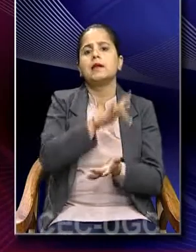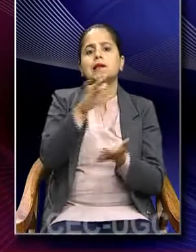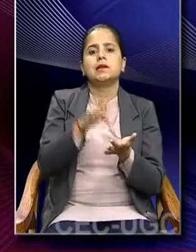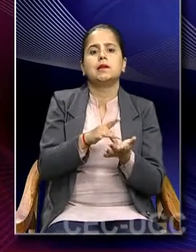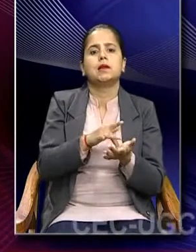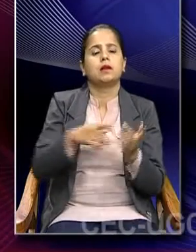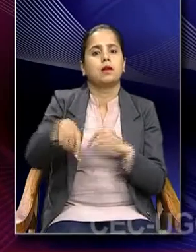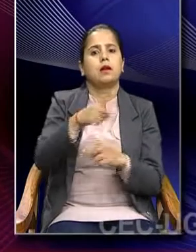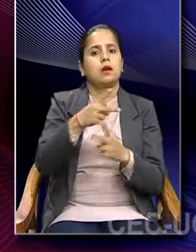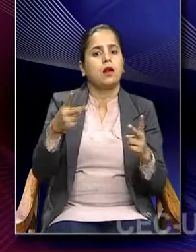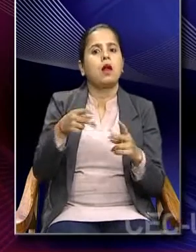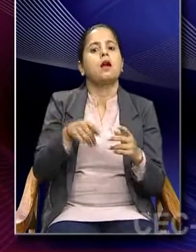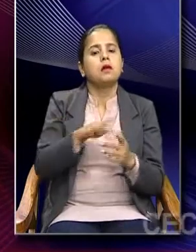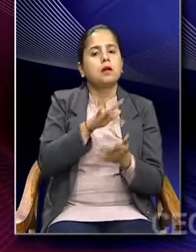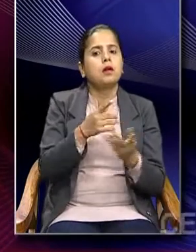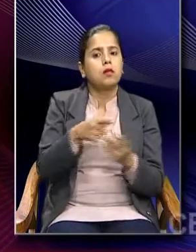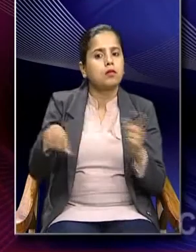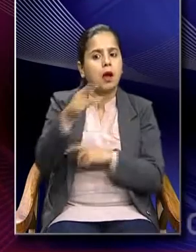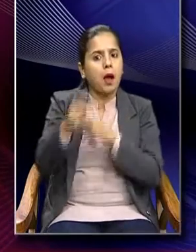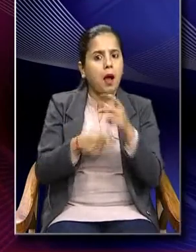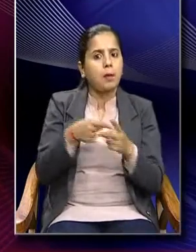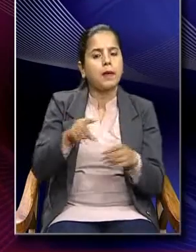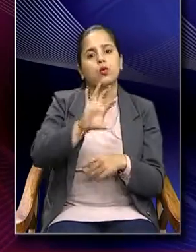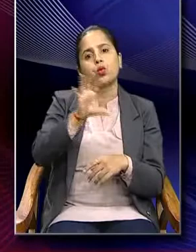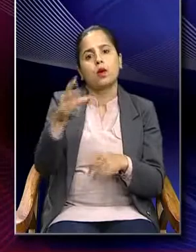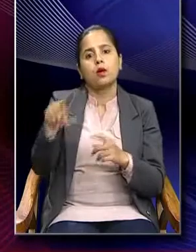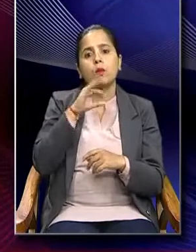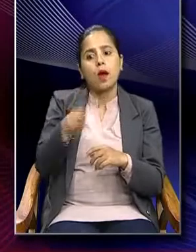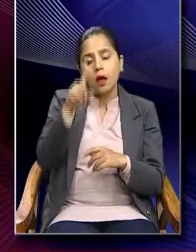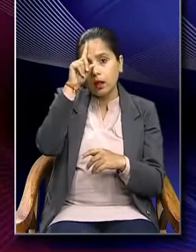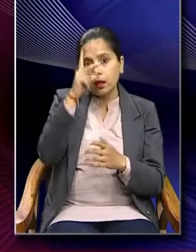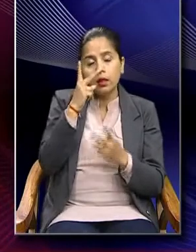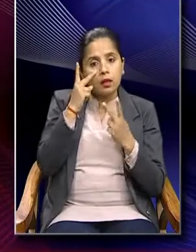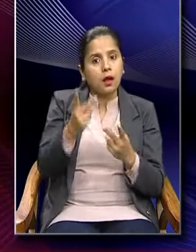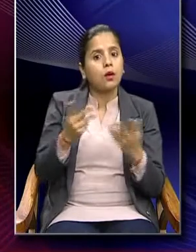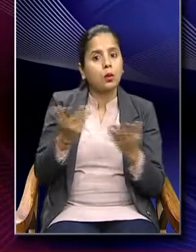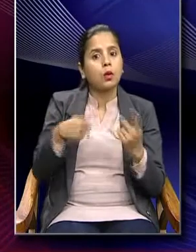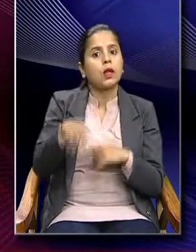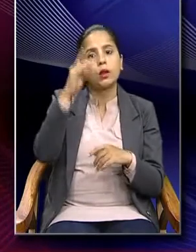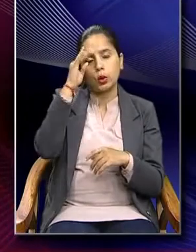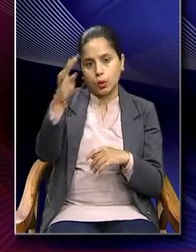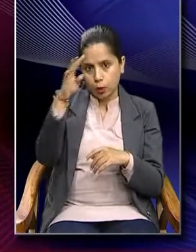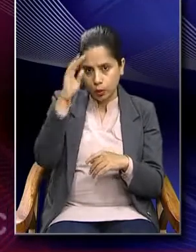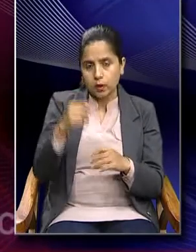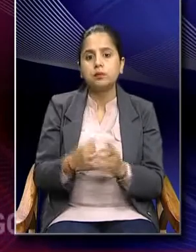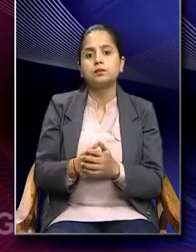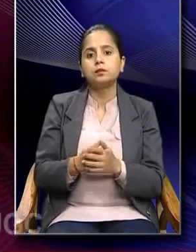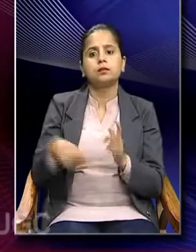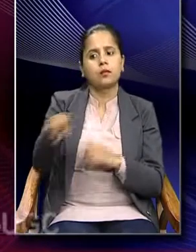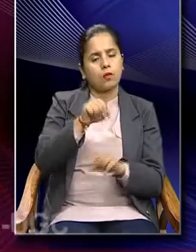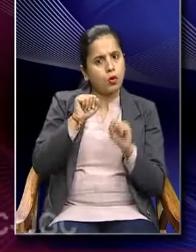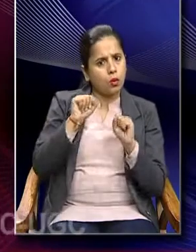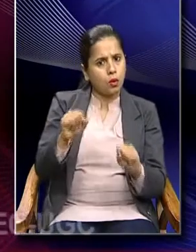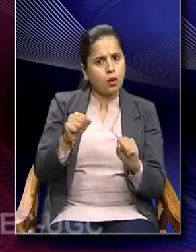the industrialized countries. This core assumption of dependency theory that they are having,